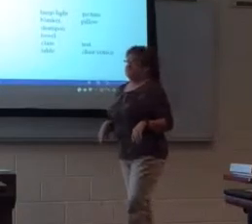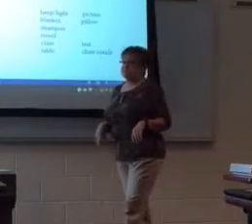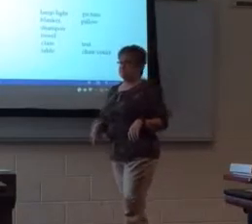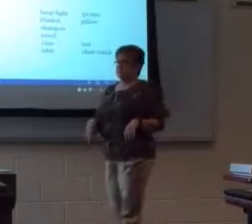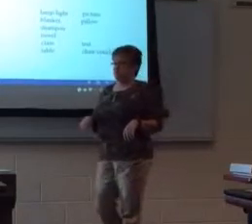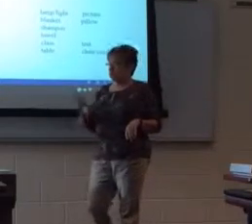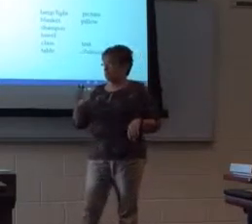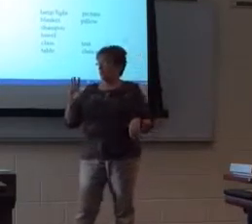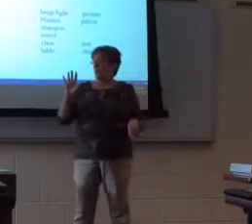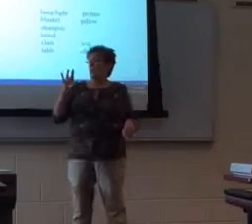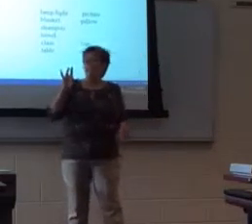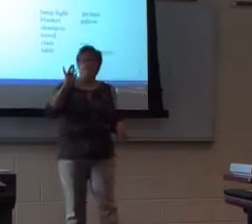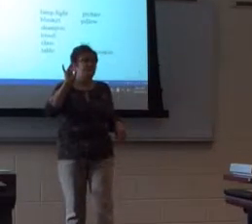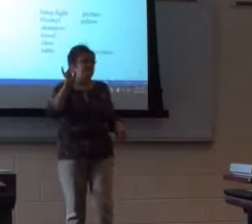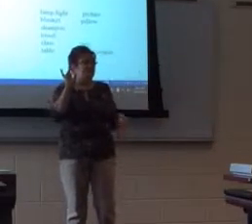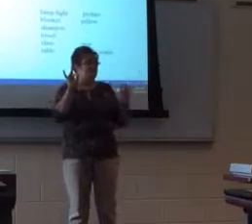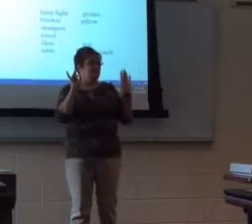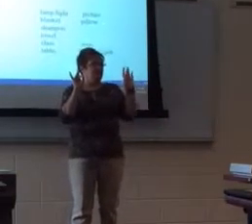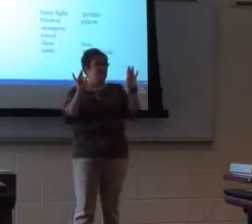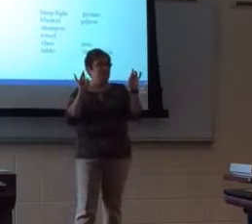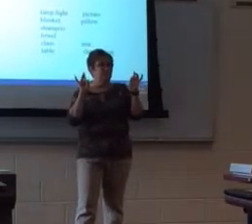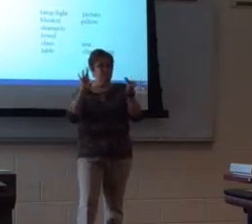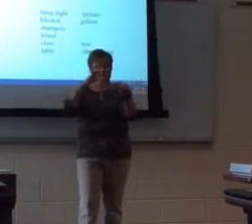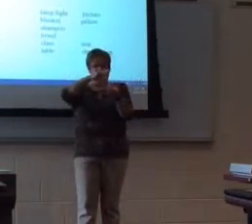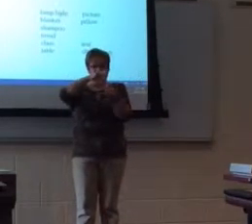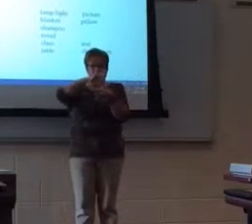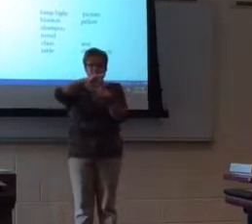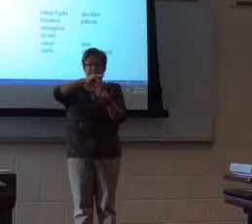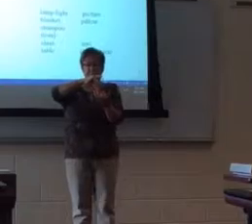Ghost. Middle finger, thumb, middle finger, thumb.